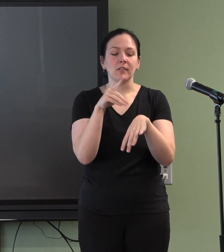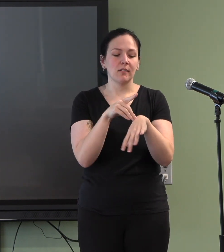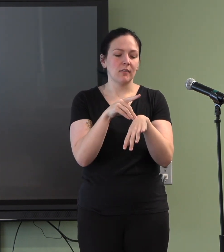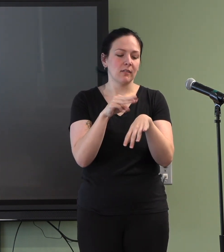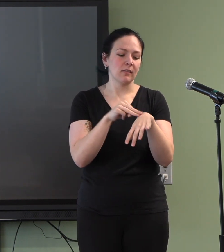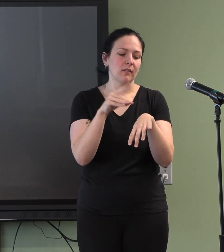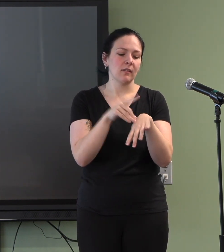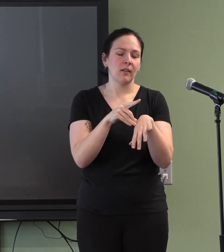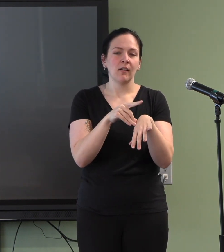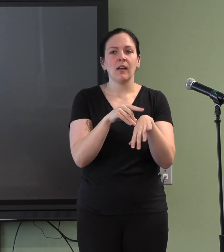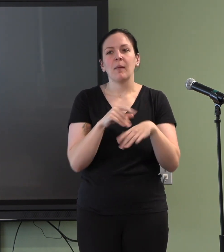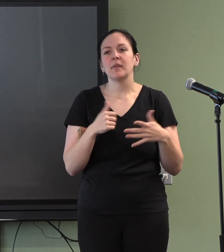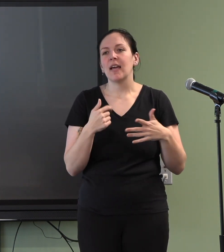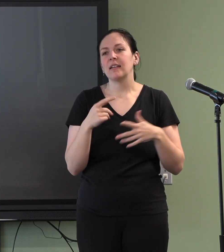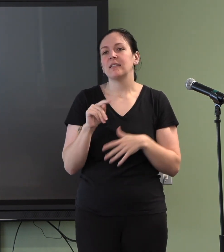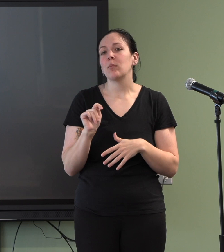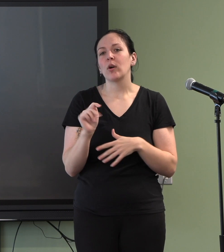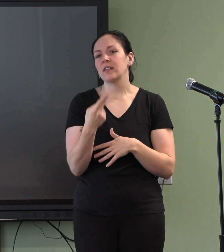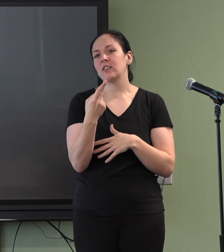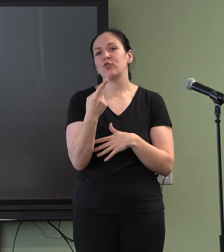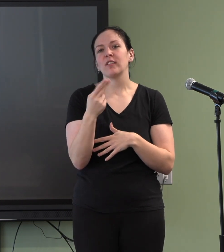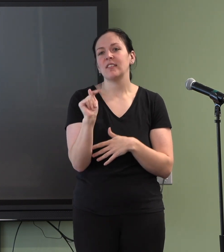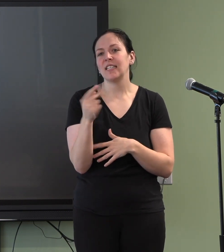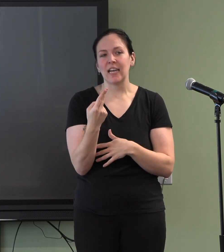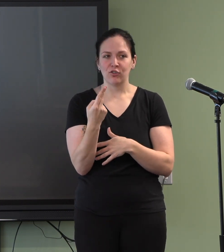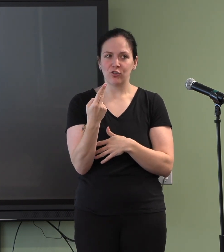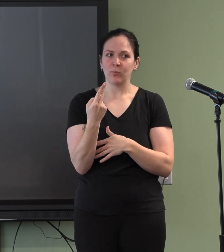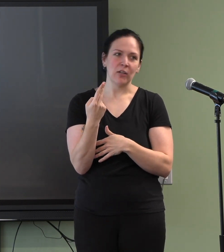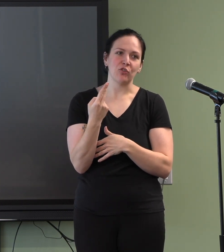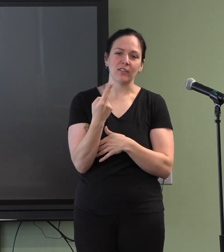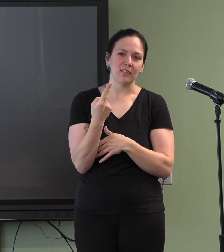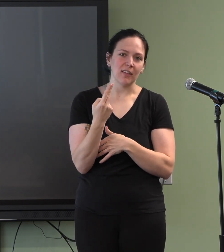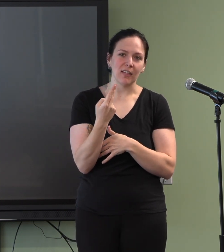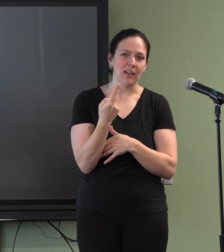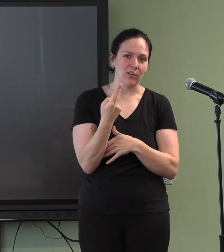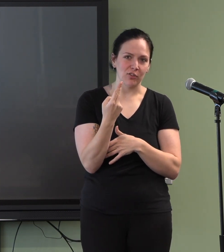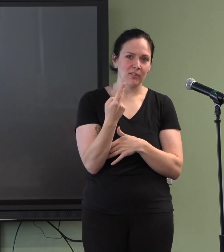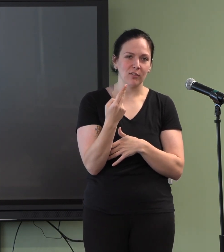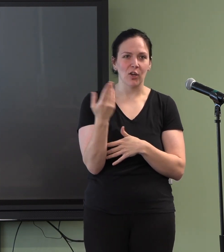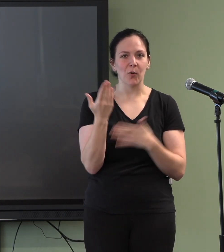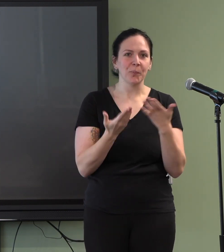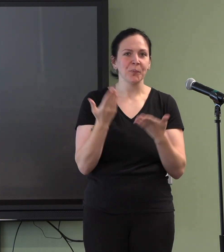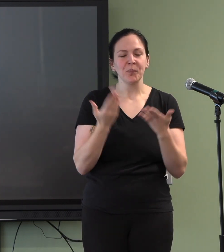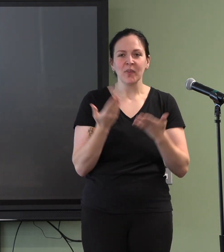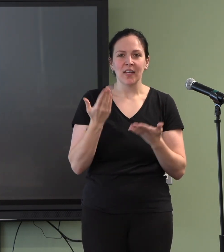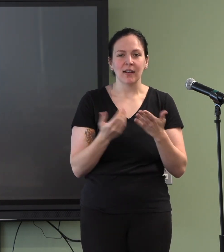McDonald's. But then Tim Hortons is just TH. It's just the initials. So it kind